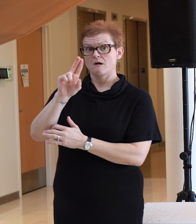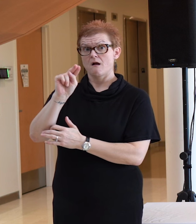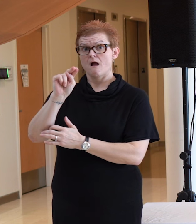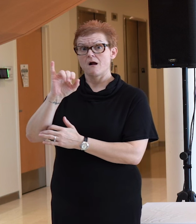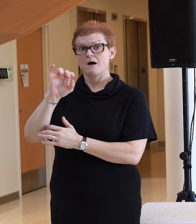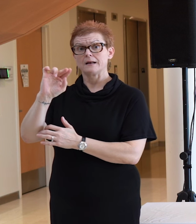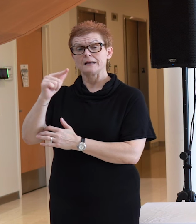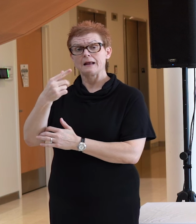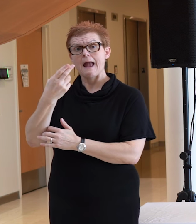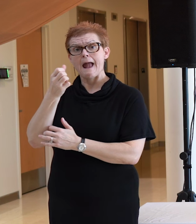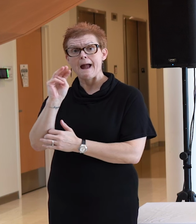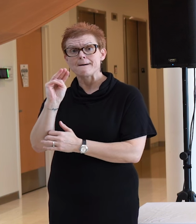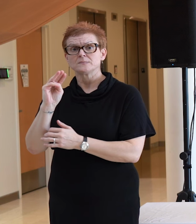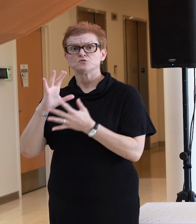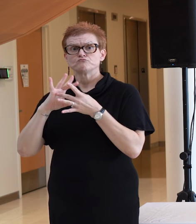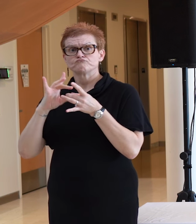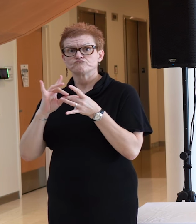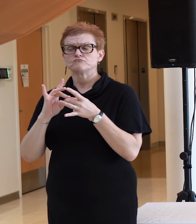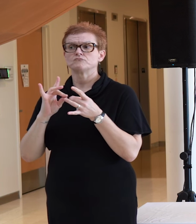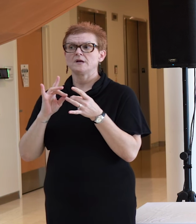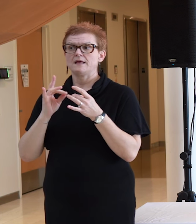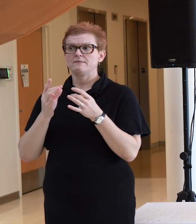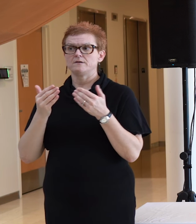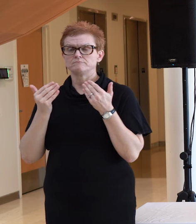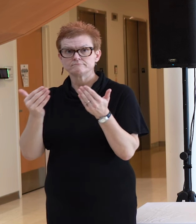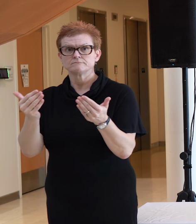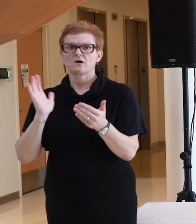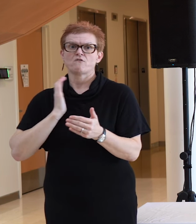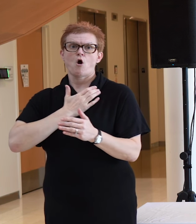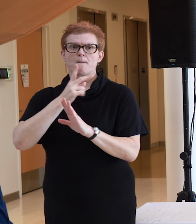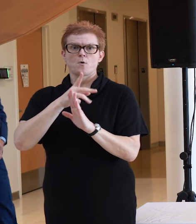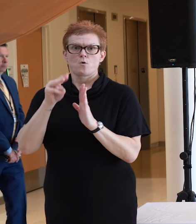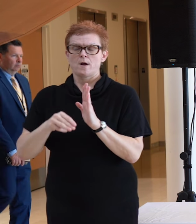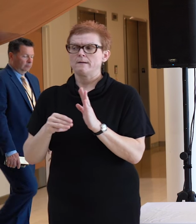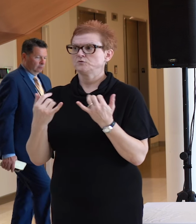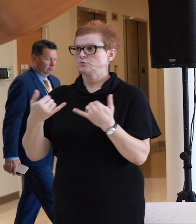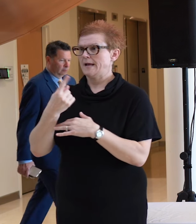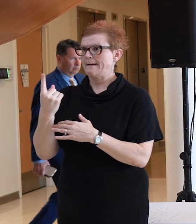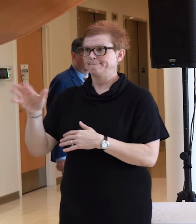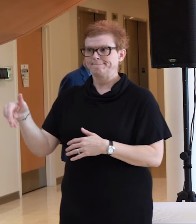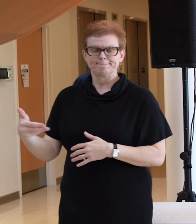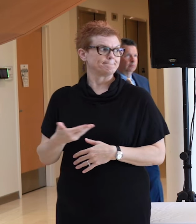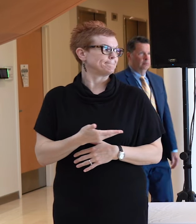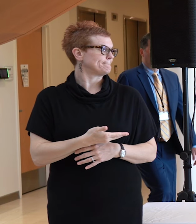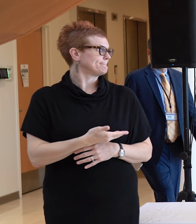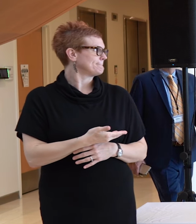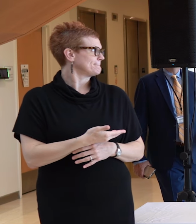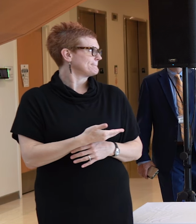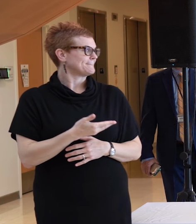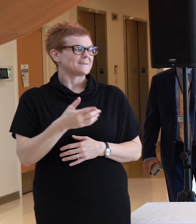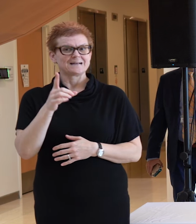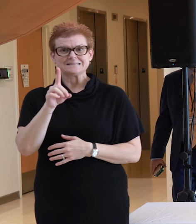say a few words and take us through the rest of our program today. Dr. Cunningham.